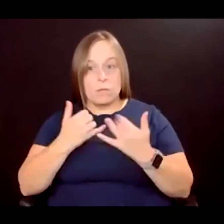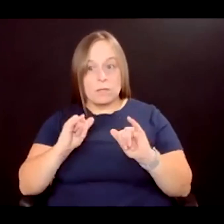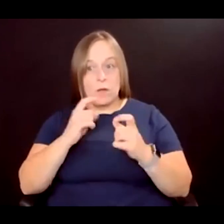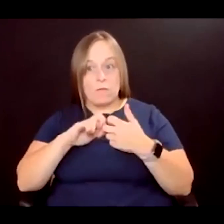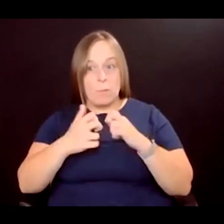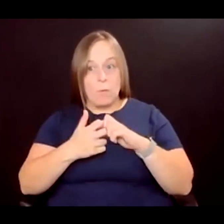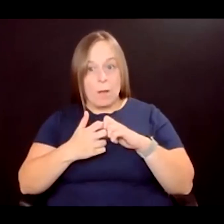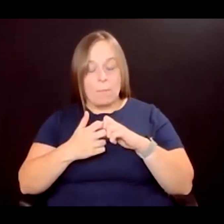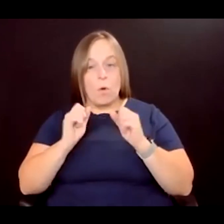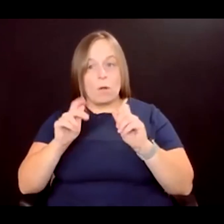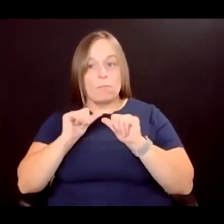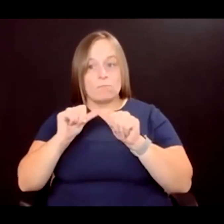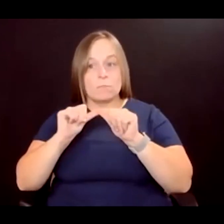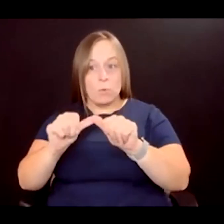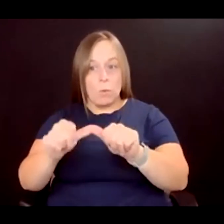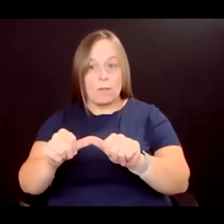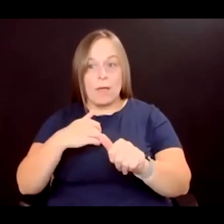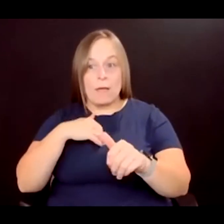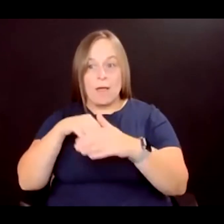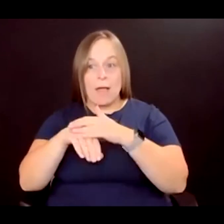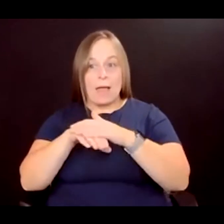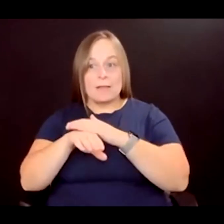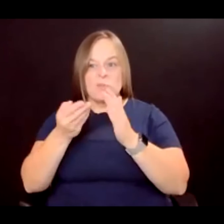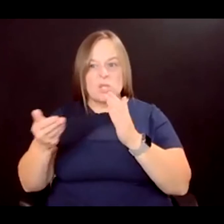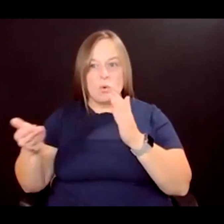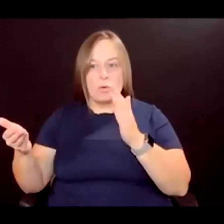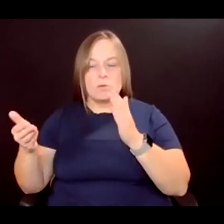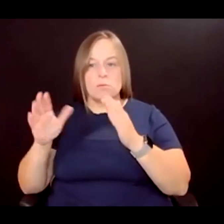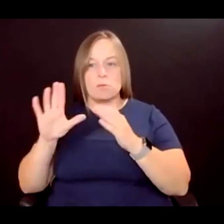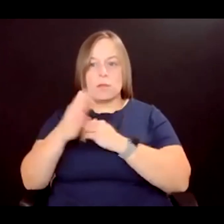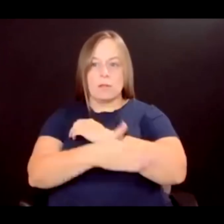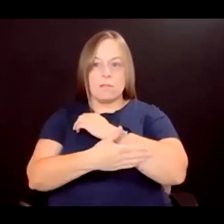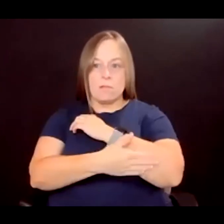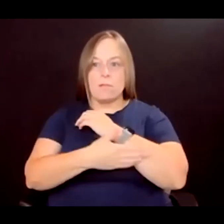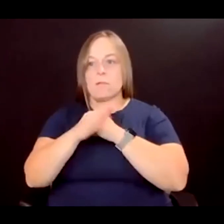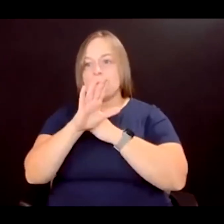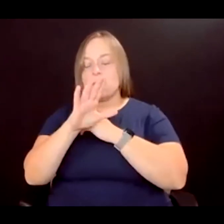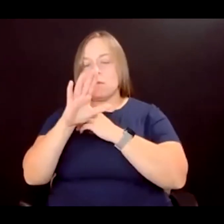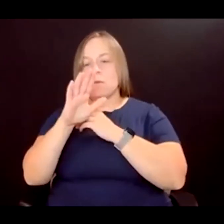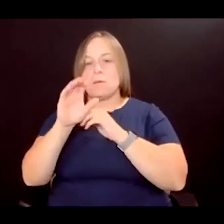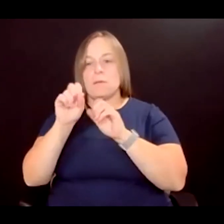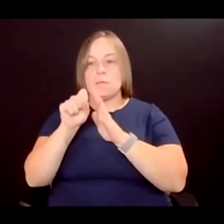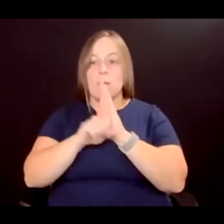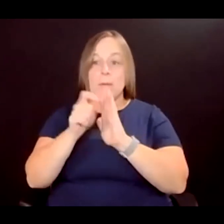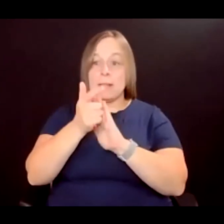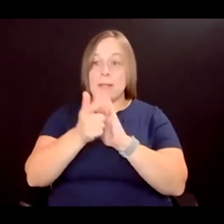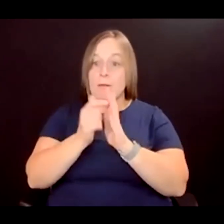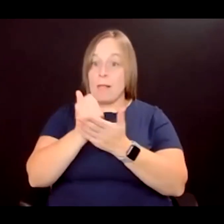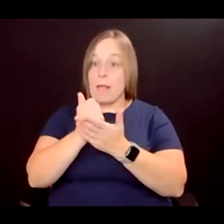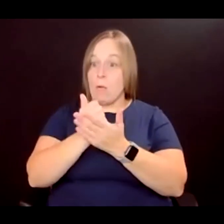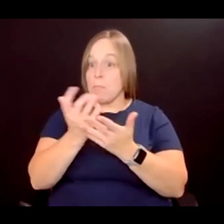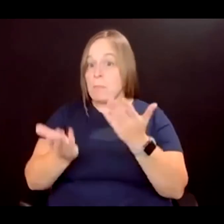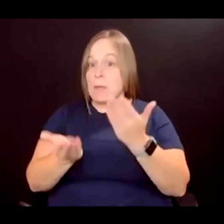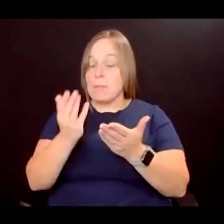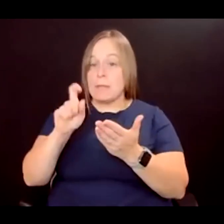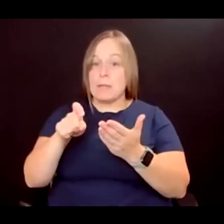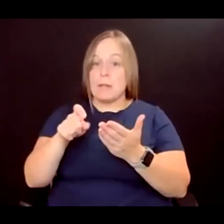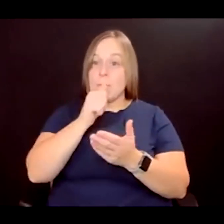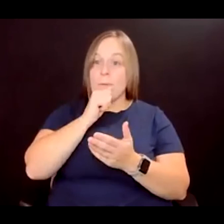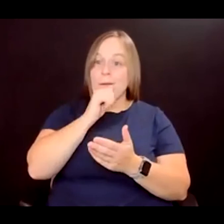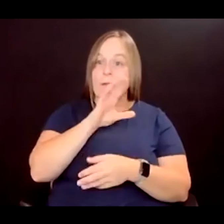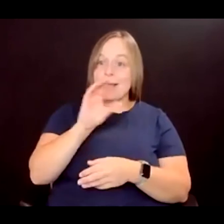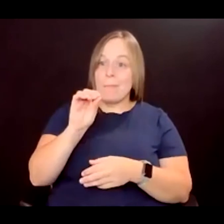First of all, the LGBTQ community, if there are challenges there, and there are specifically the disabled LGBTQ